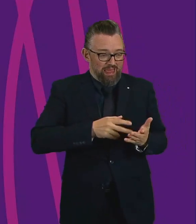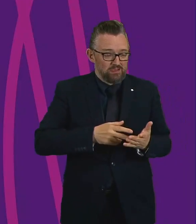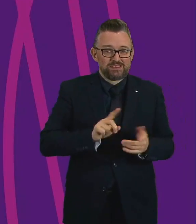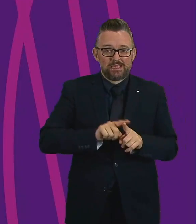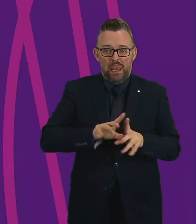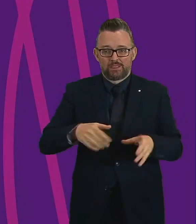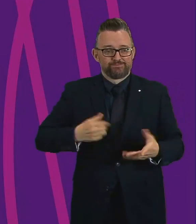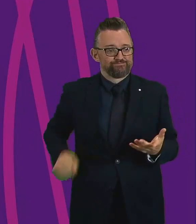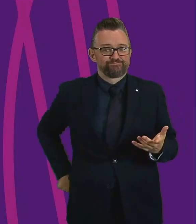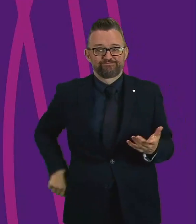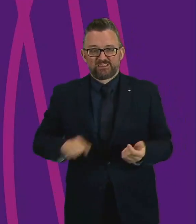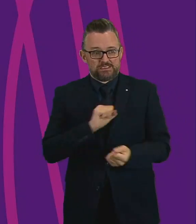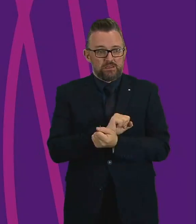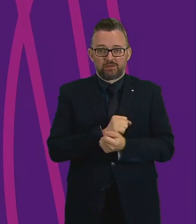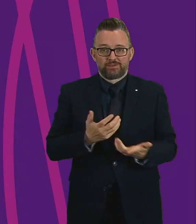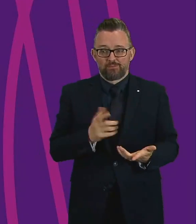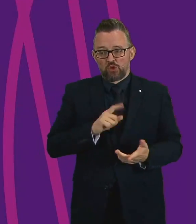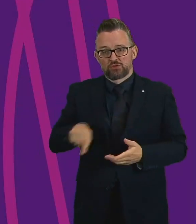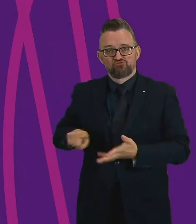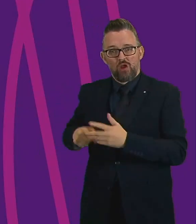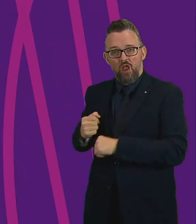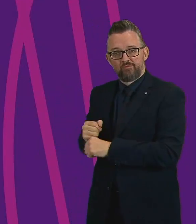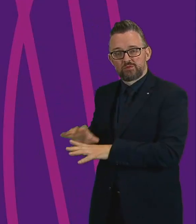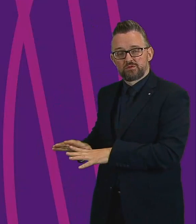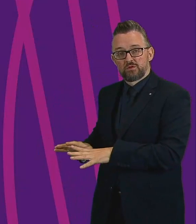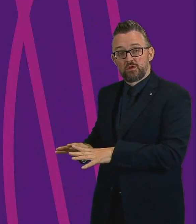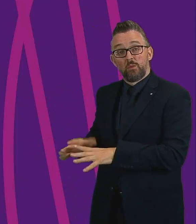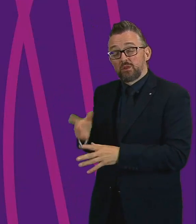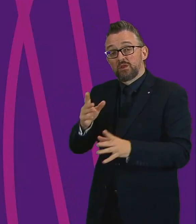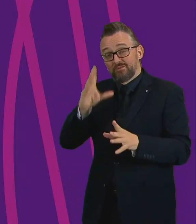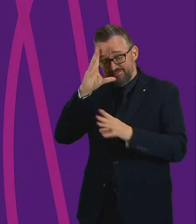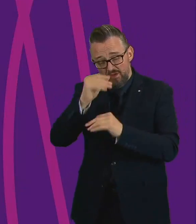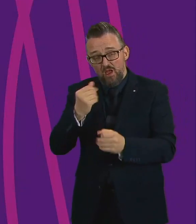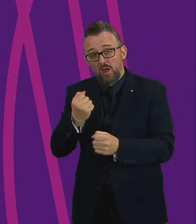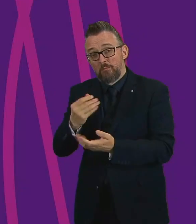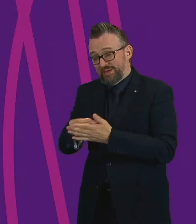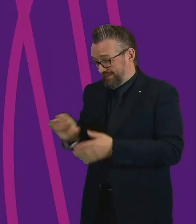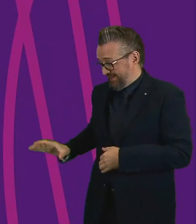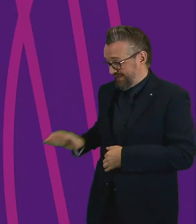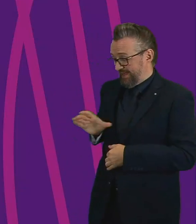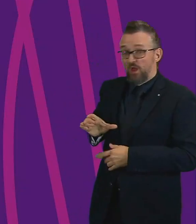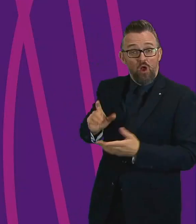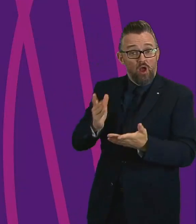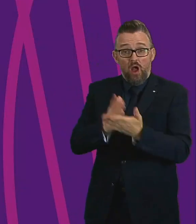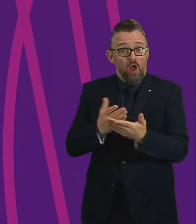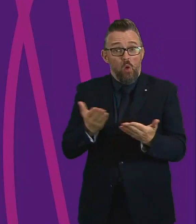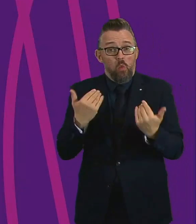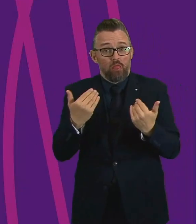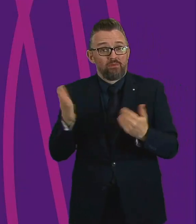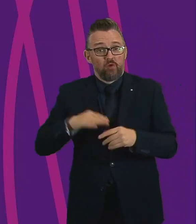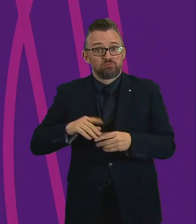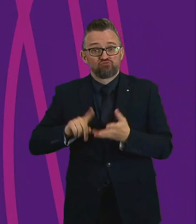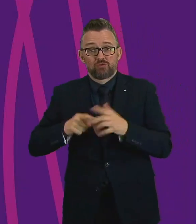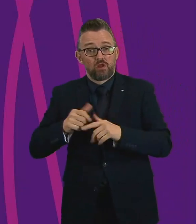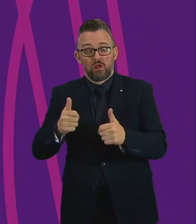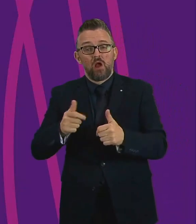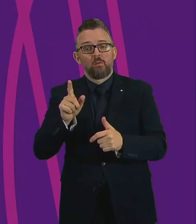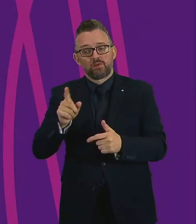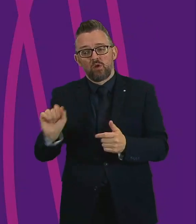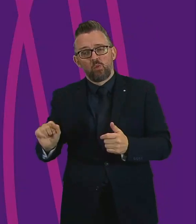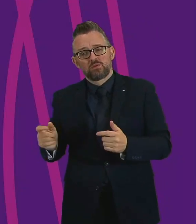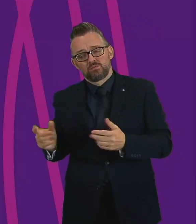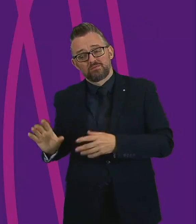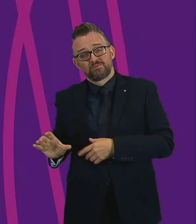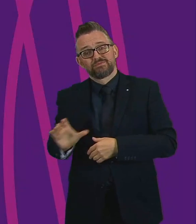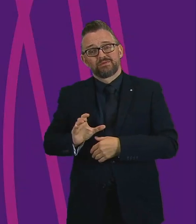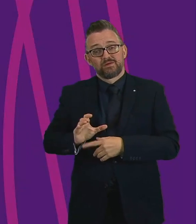clear, the funding provided to date is most welcome, but we will not be clear on what is available through the Barnett formula